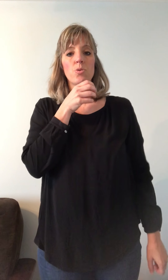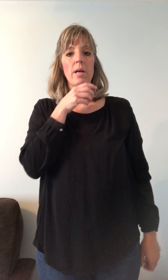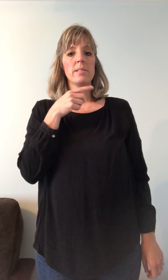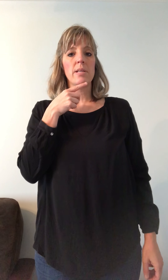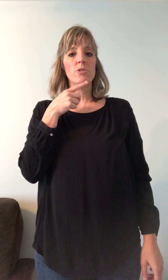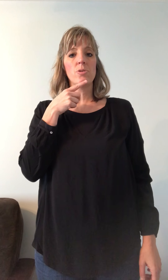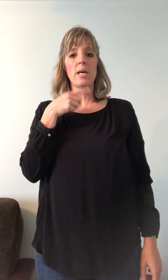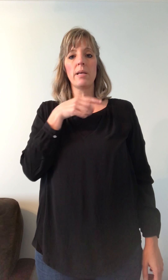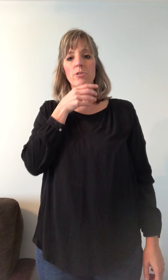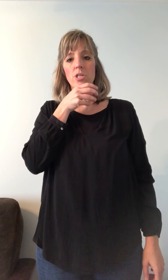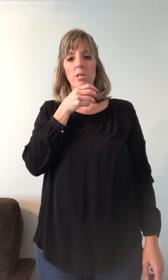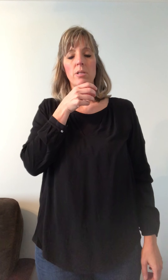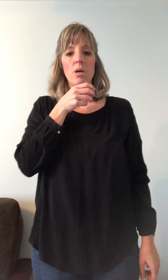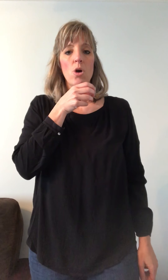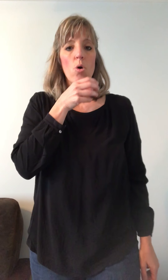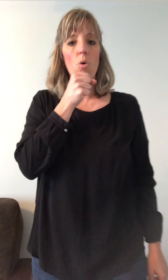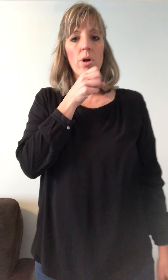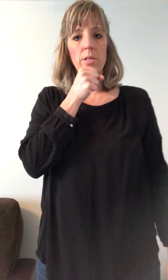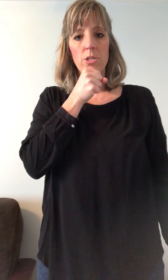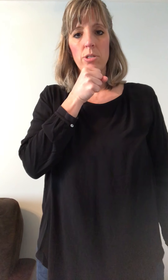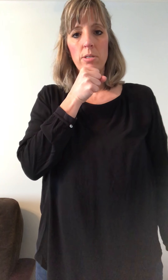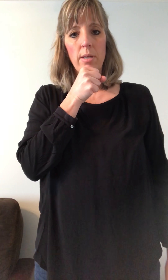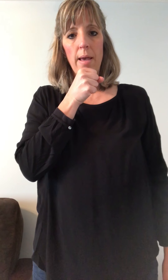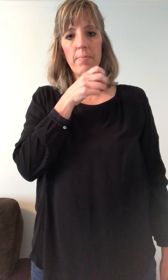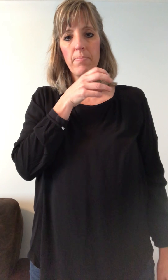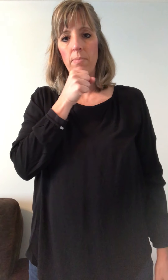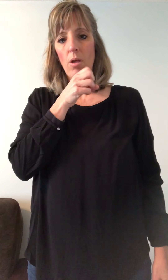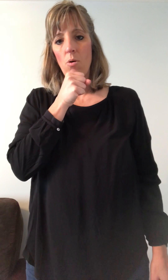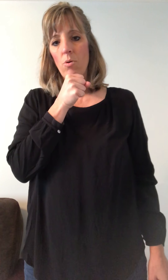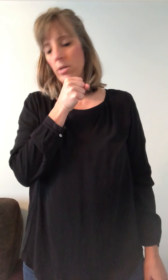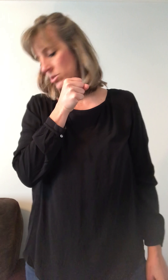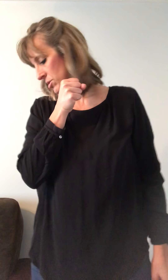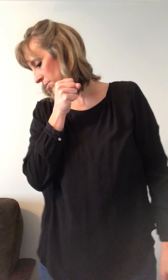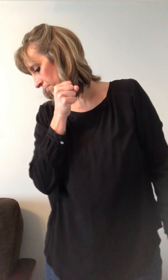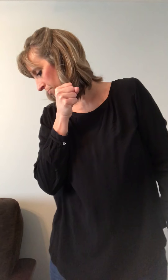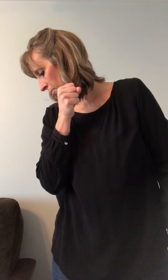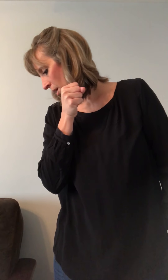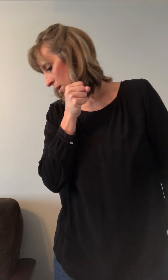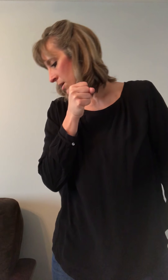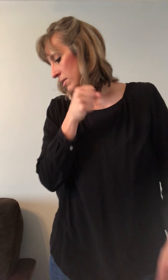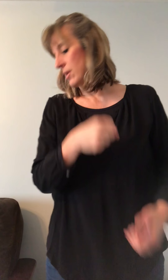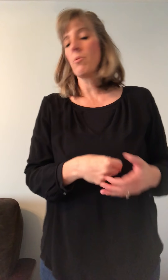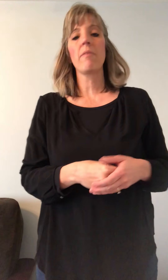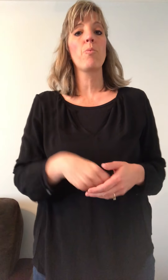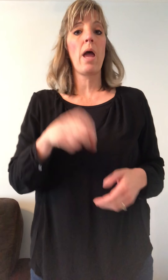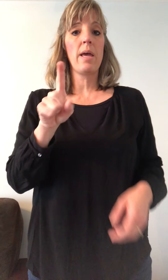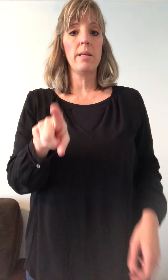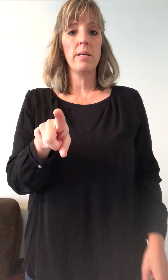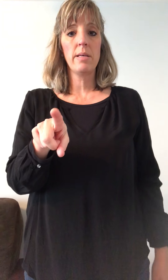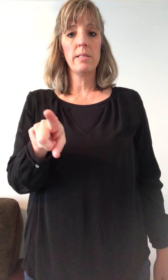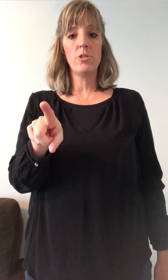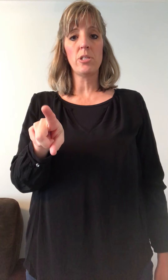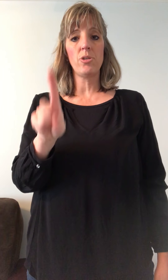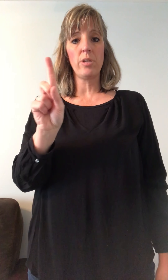twice, and you do that at your chin. Orange, okay? Orange. Then you have red, is just your